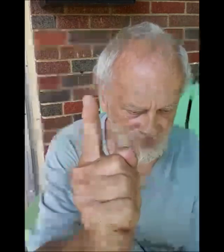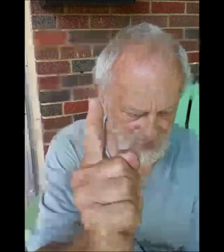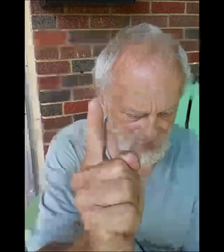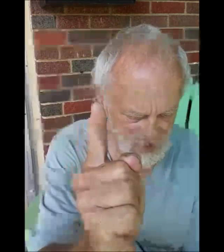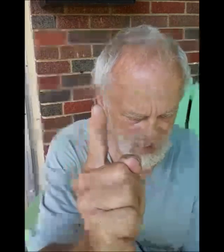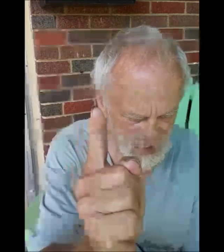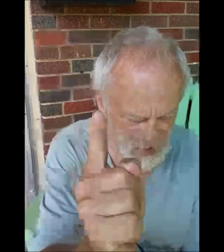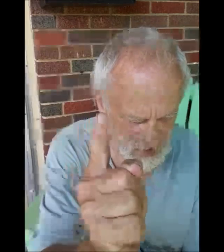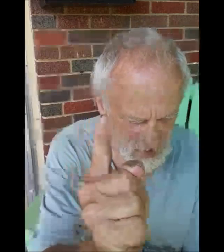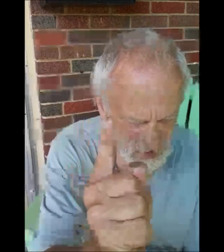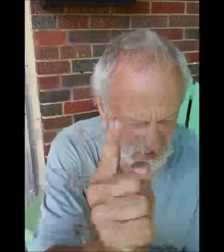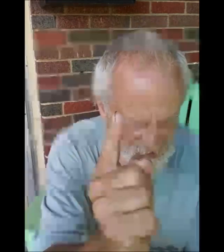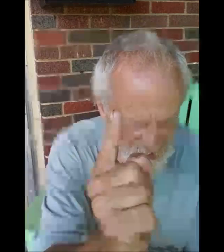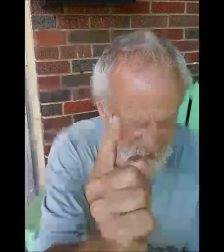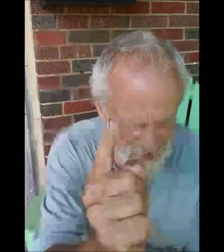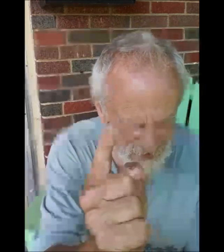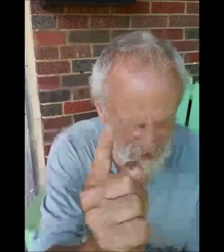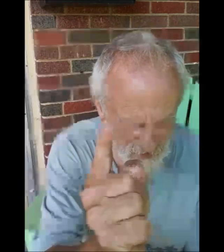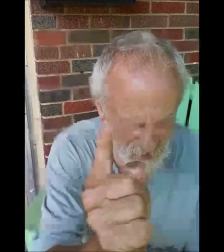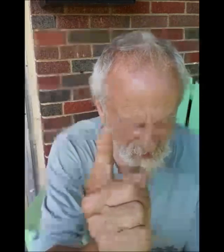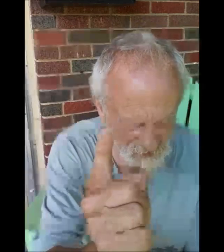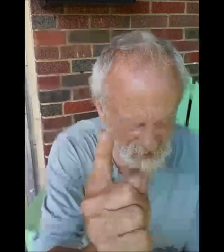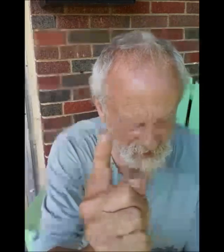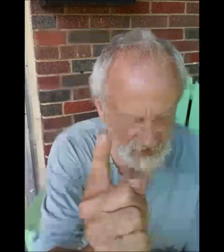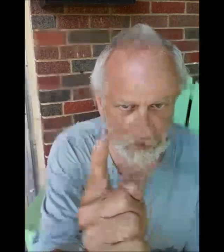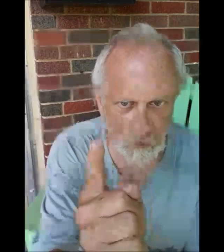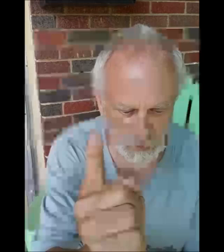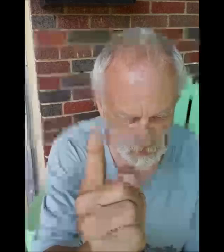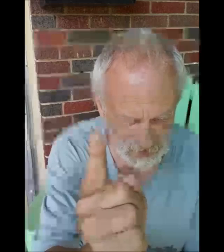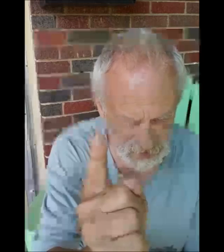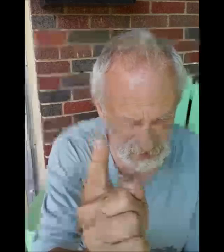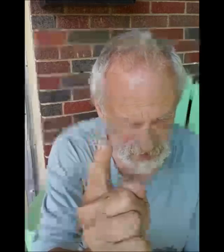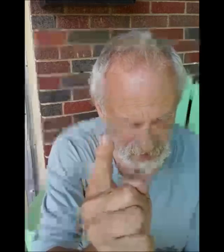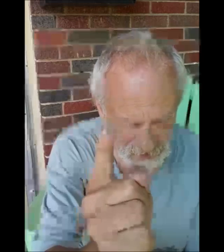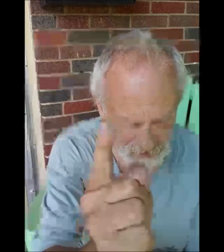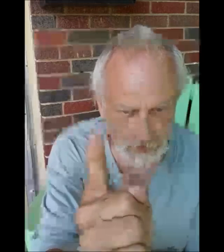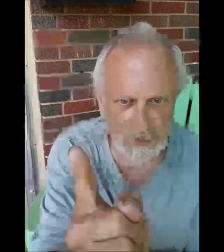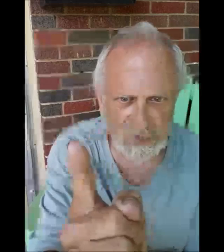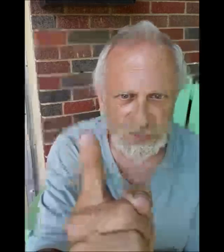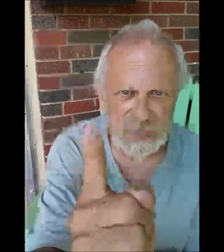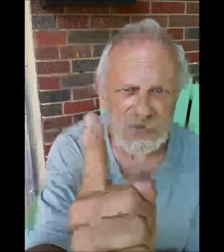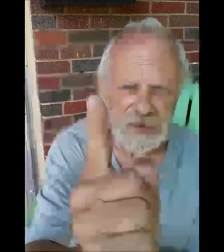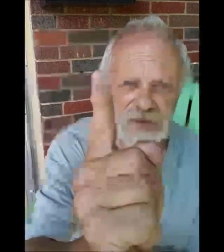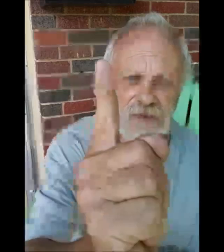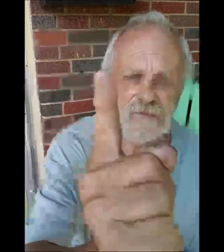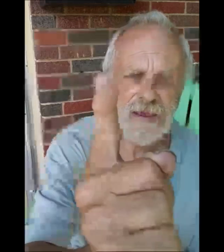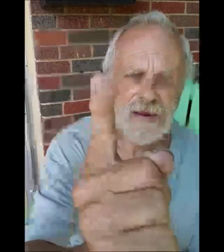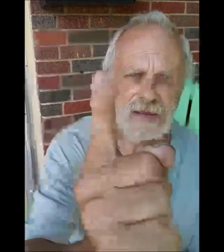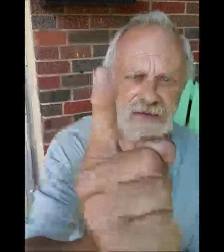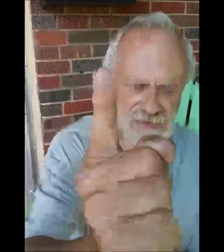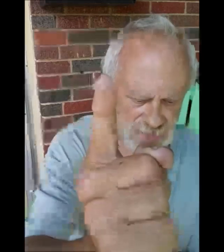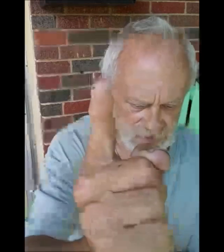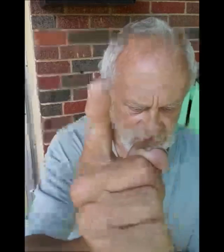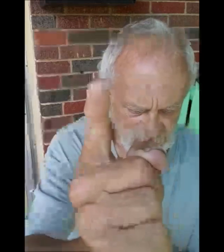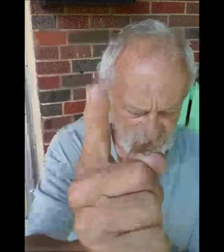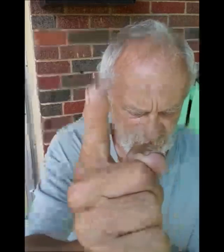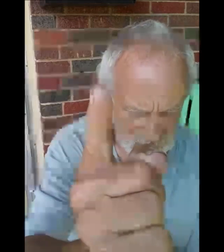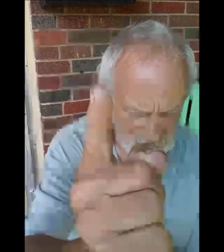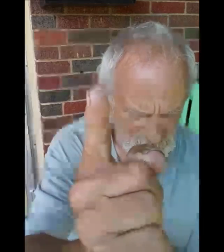fist so that the other fingers are out of the way. And there you see the man standing straight and